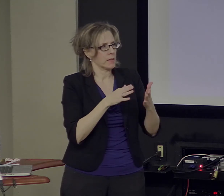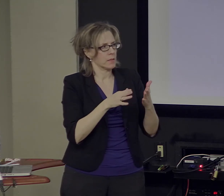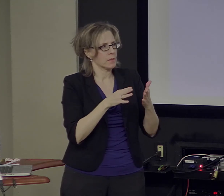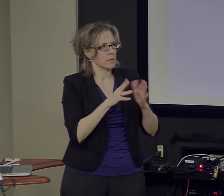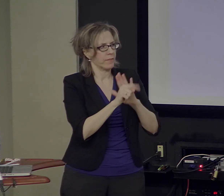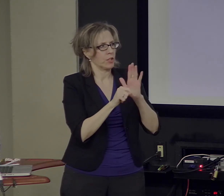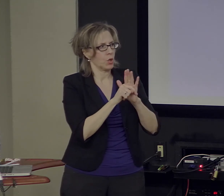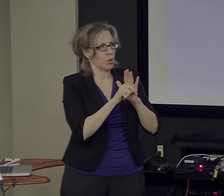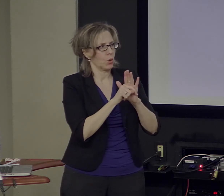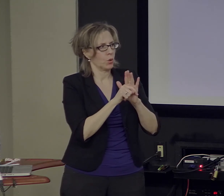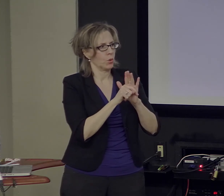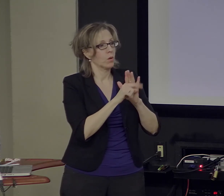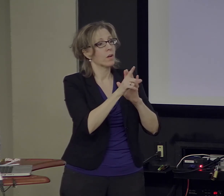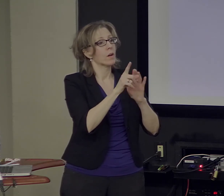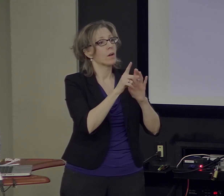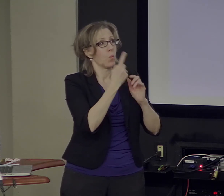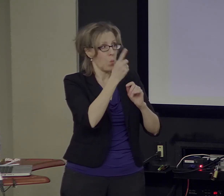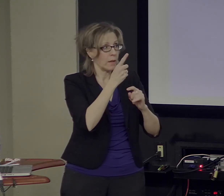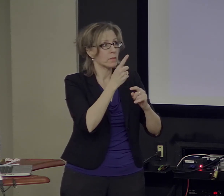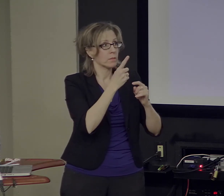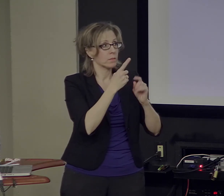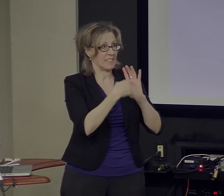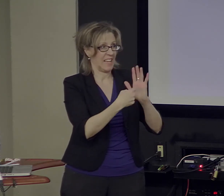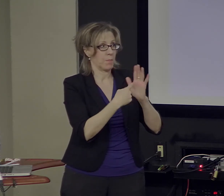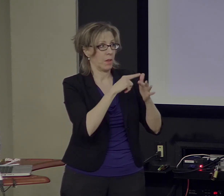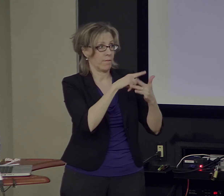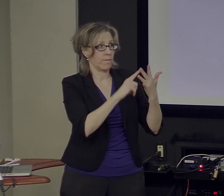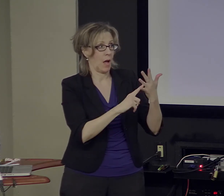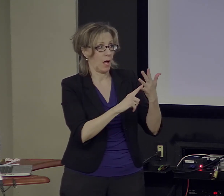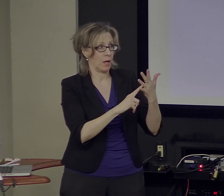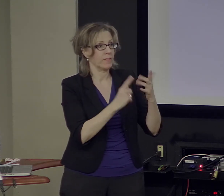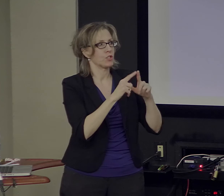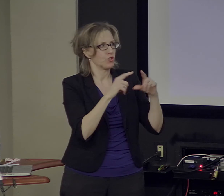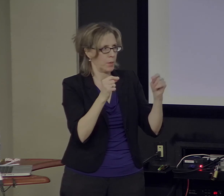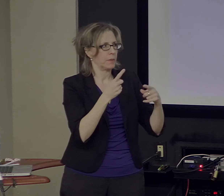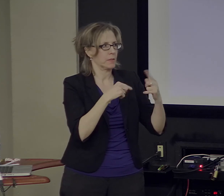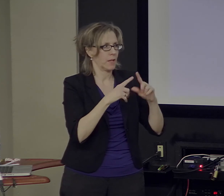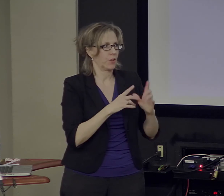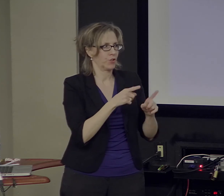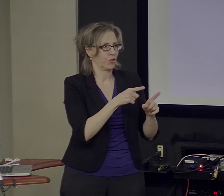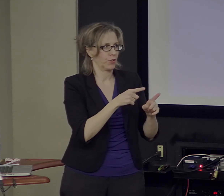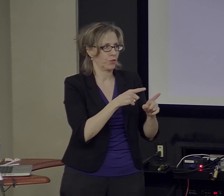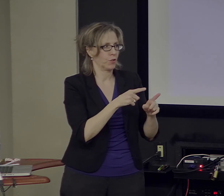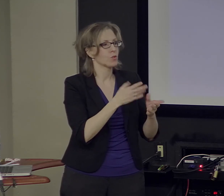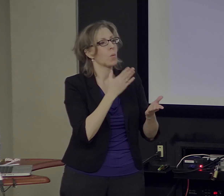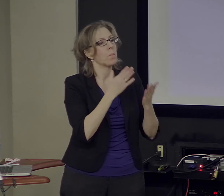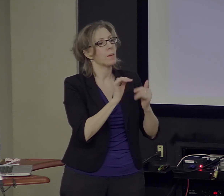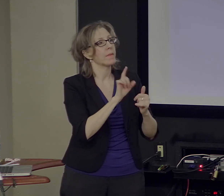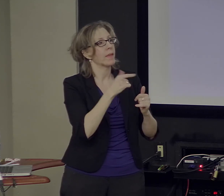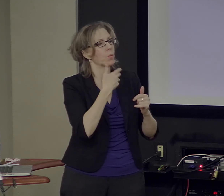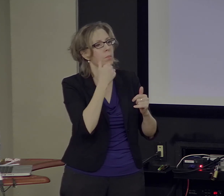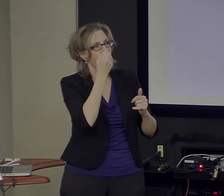some patterns in the international sign videos, like with the five videos that I used. Some of them